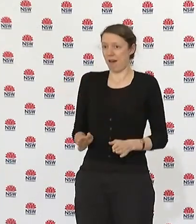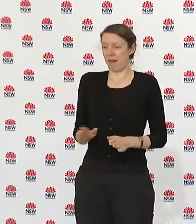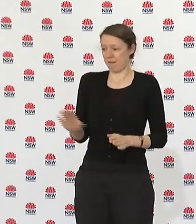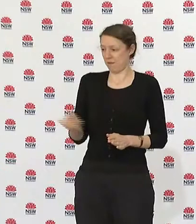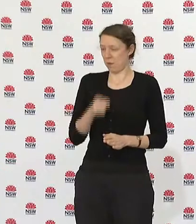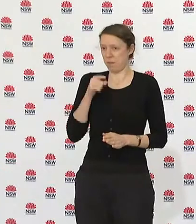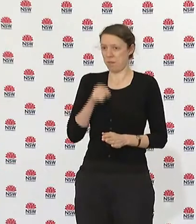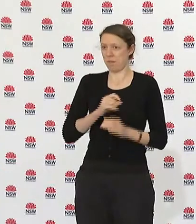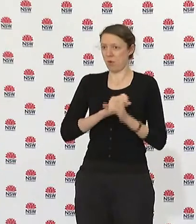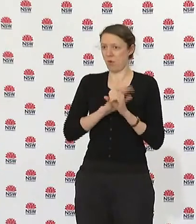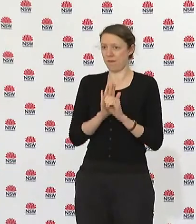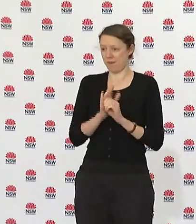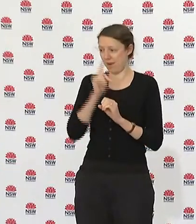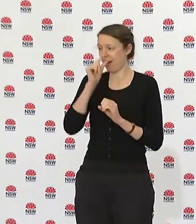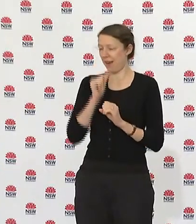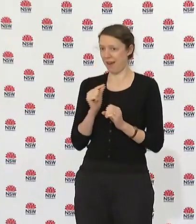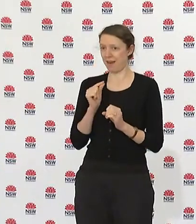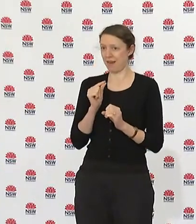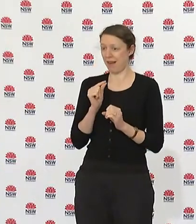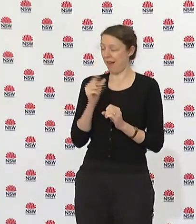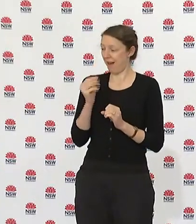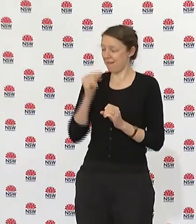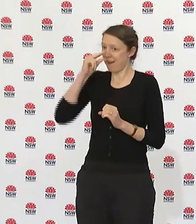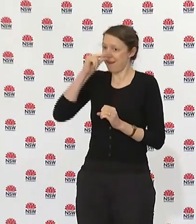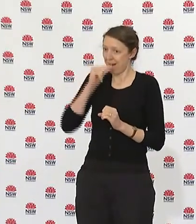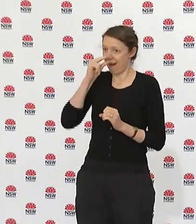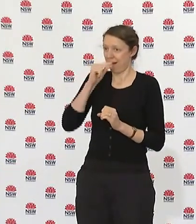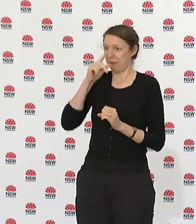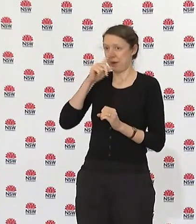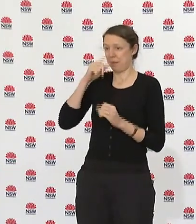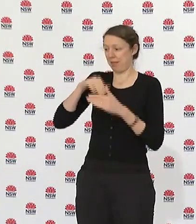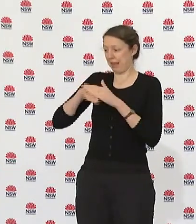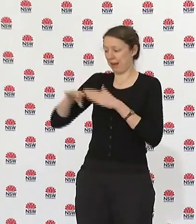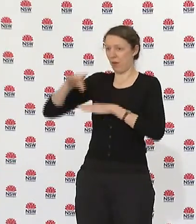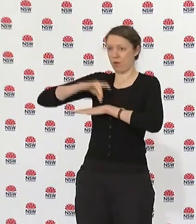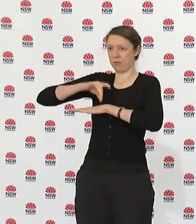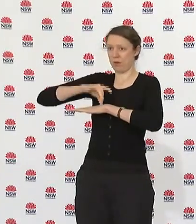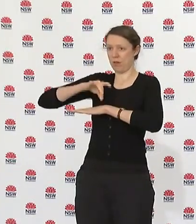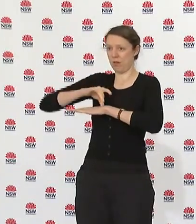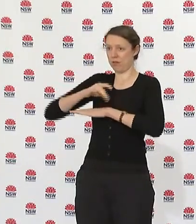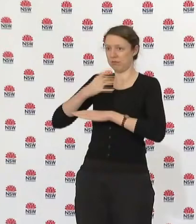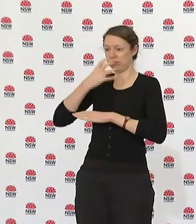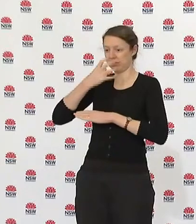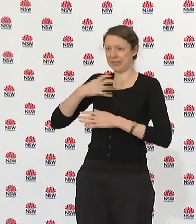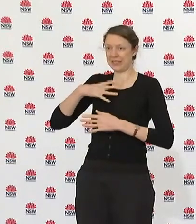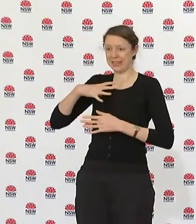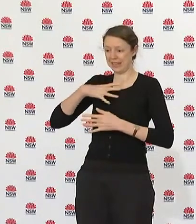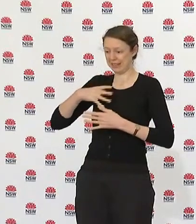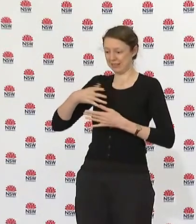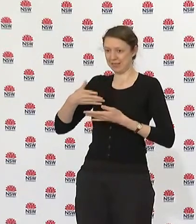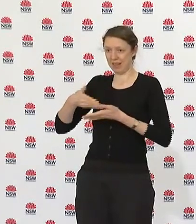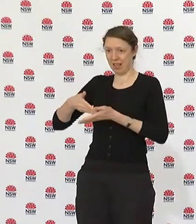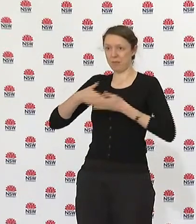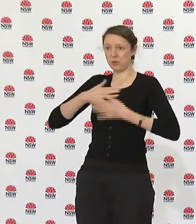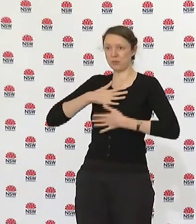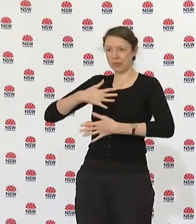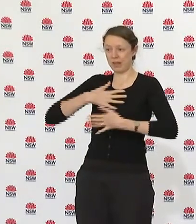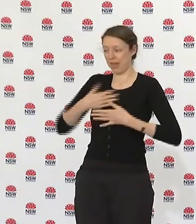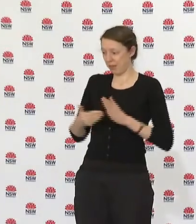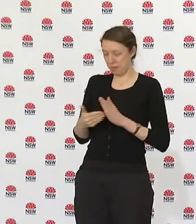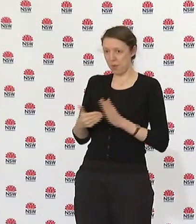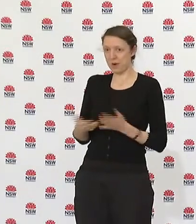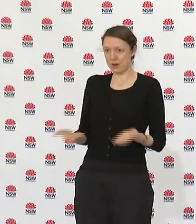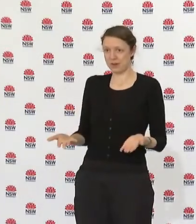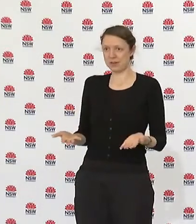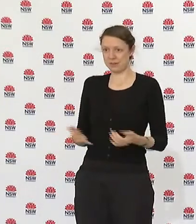Young people are in hospital on ventilators at the moment. It's a really serious disease. No matter what you think, protect your friends. Dr.